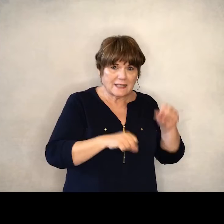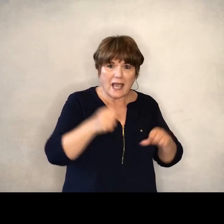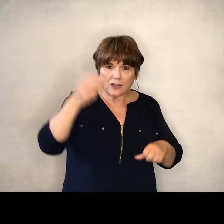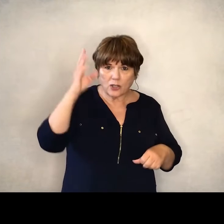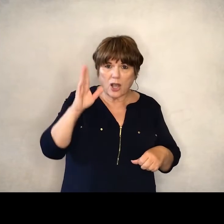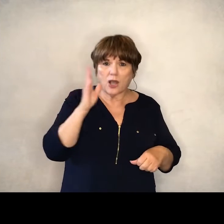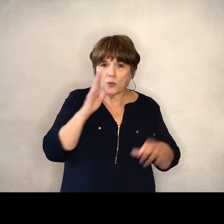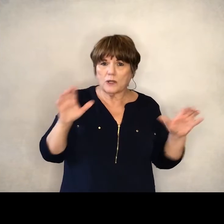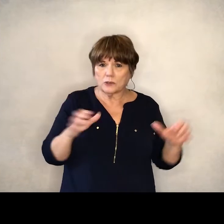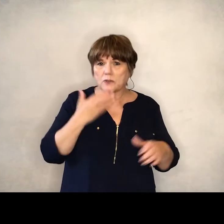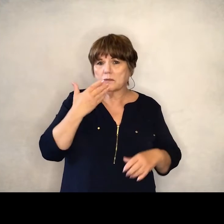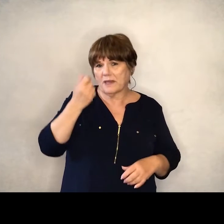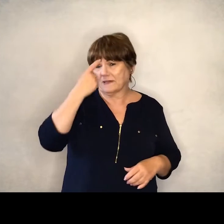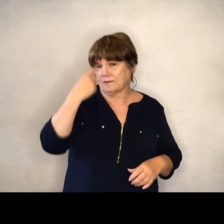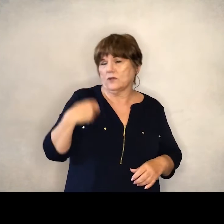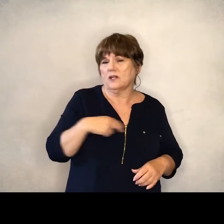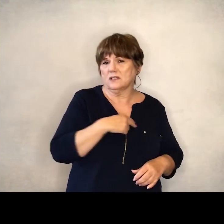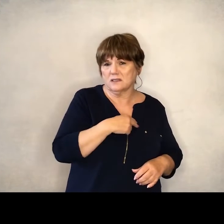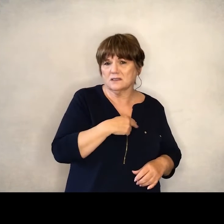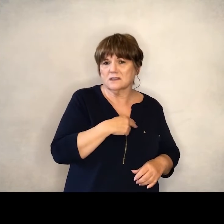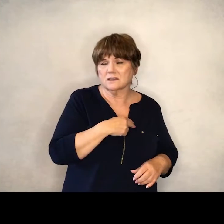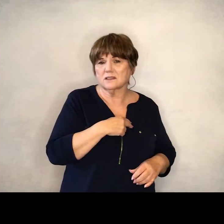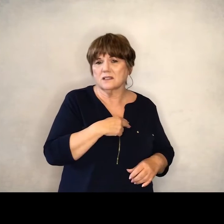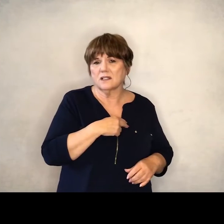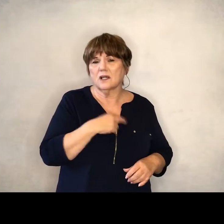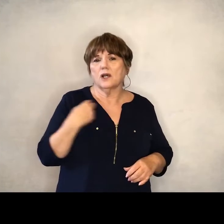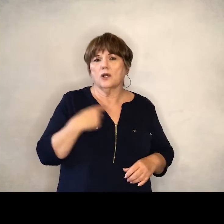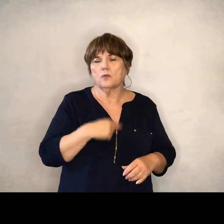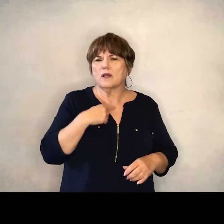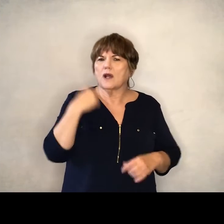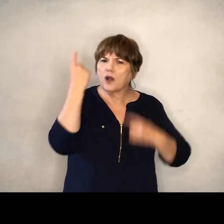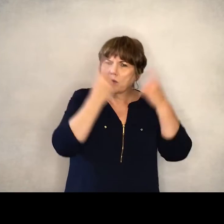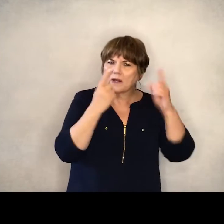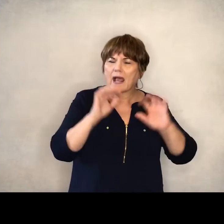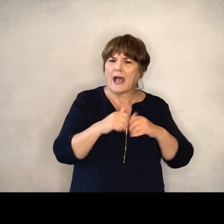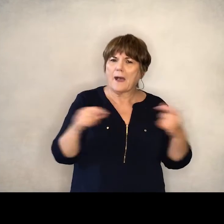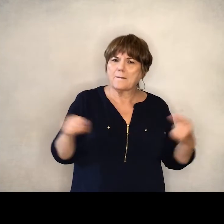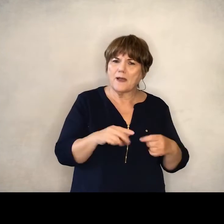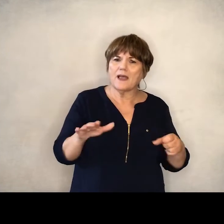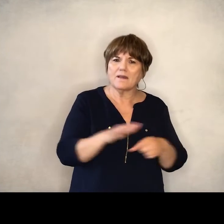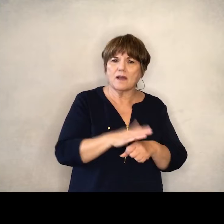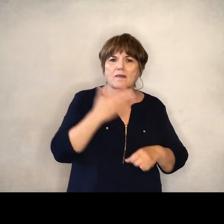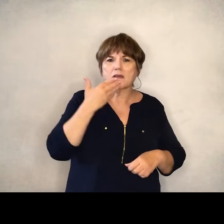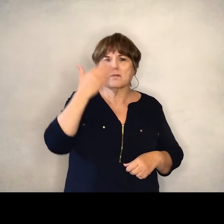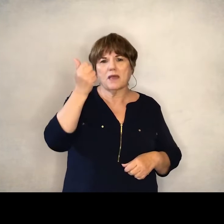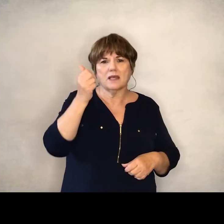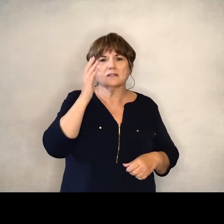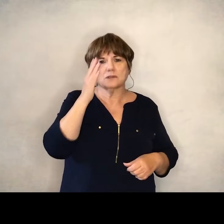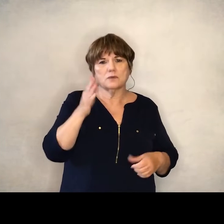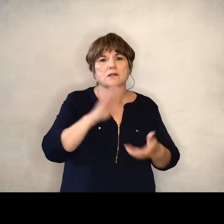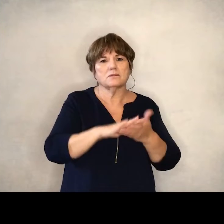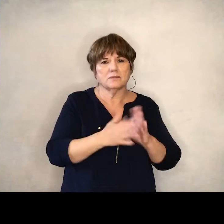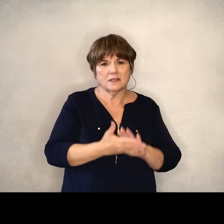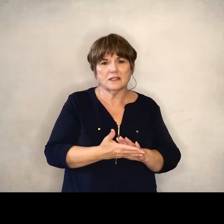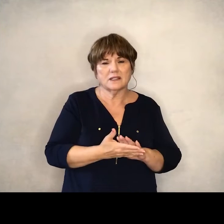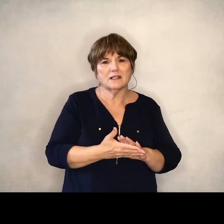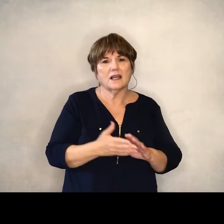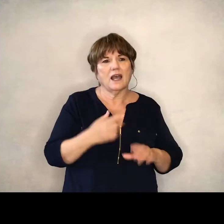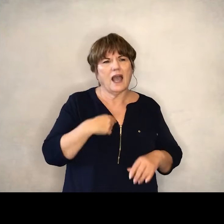best for us. We are wondering how painful the best will turn out to be. I think we can relate to